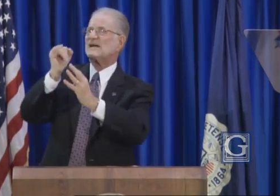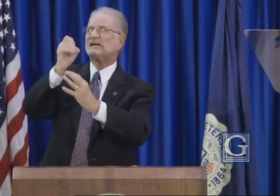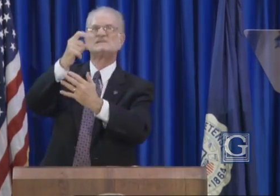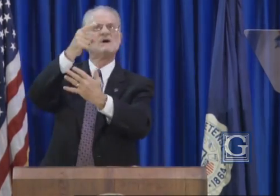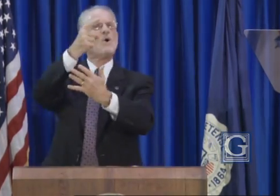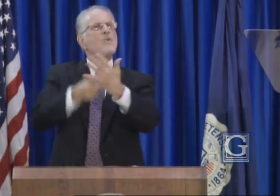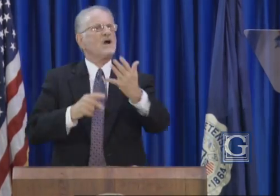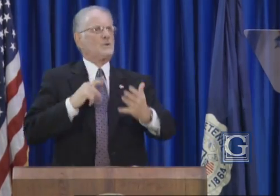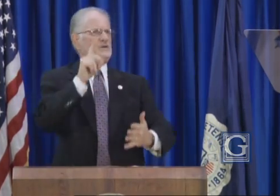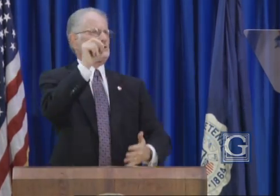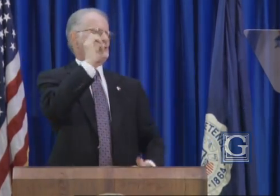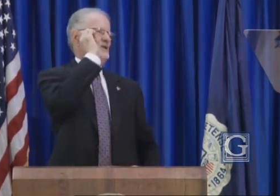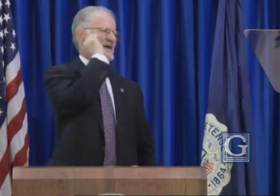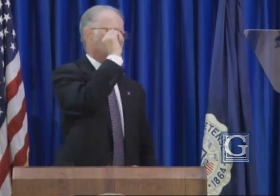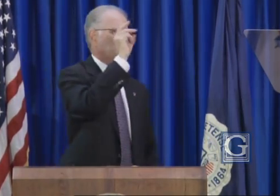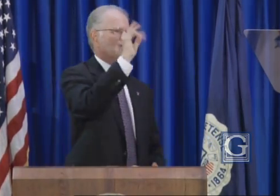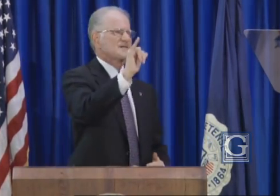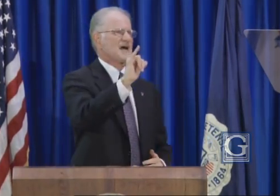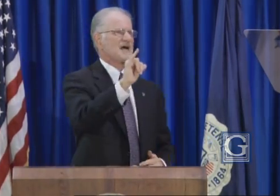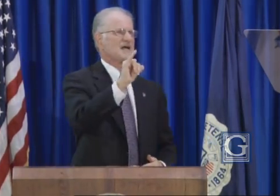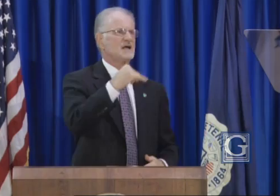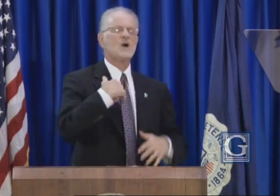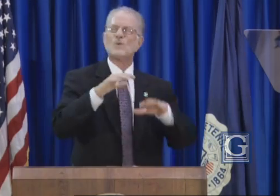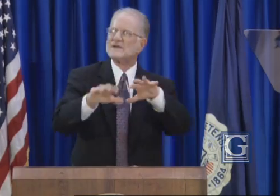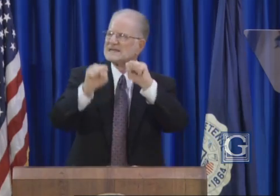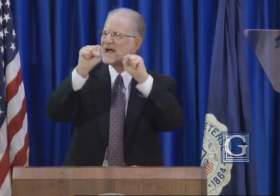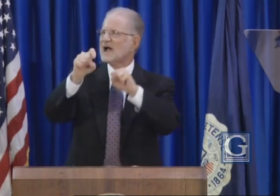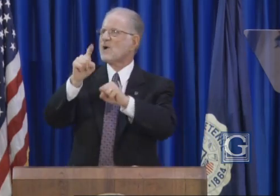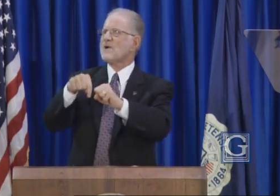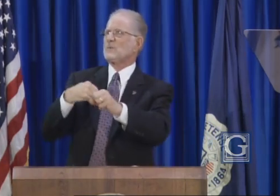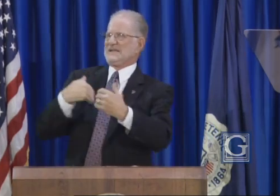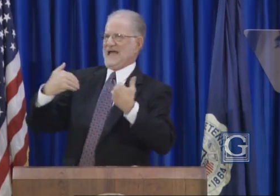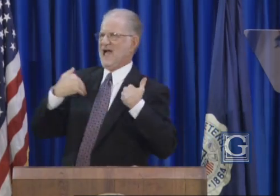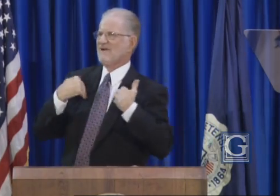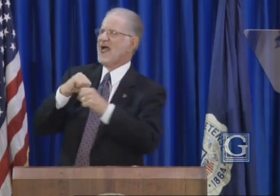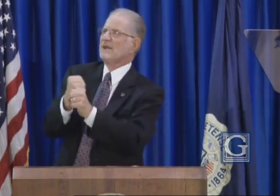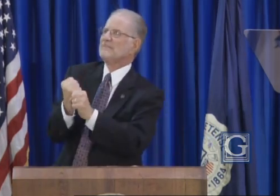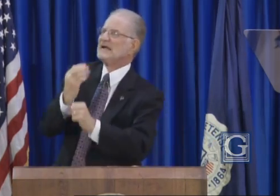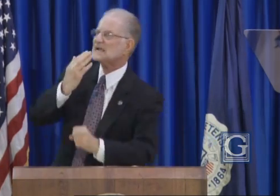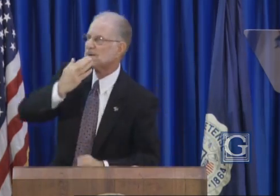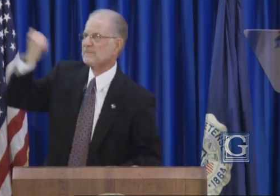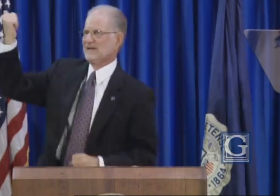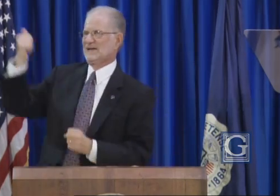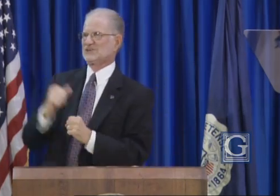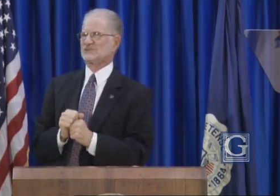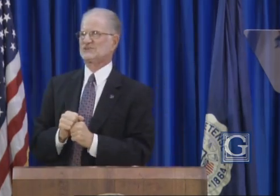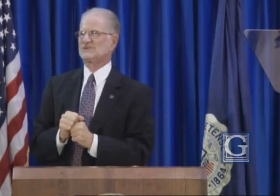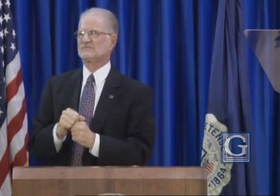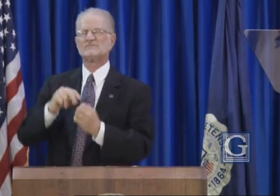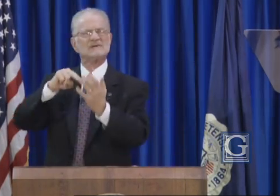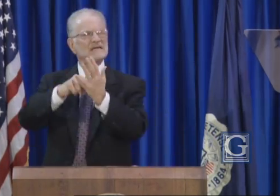Sustainable innovation is what we do every day. We take what we have and we make it